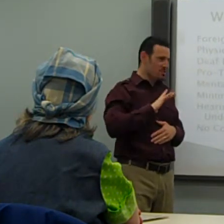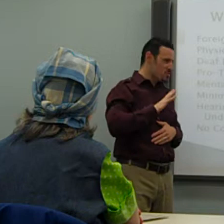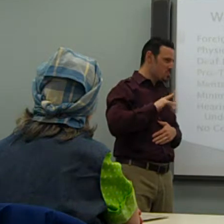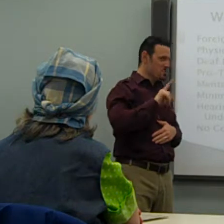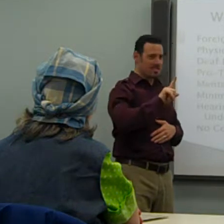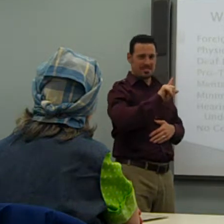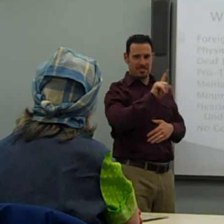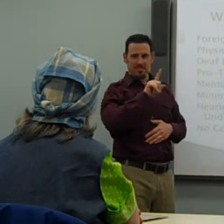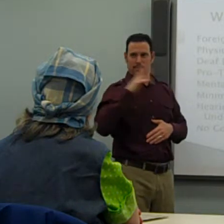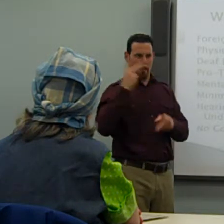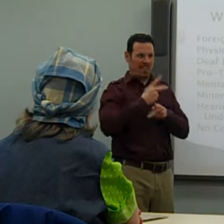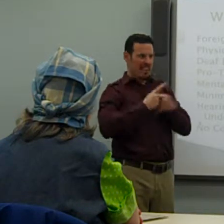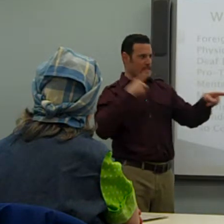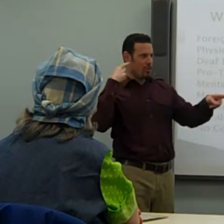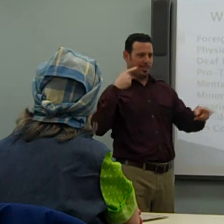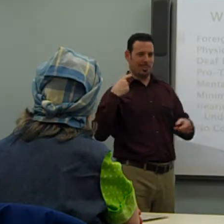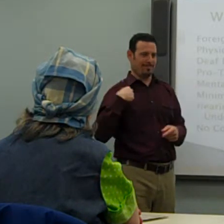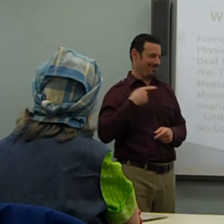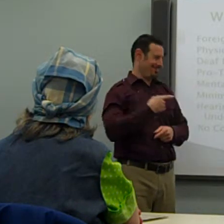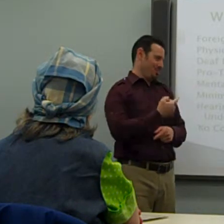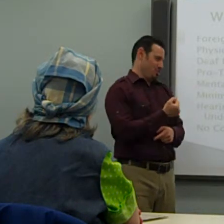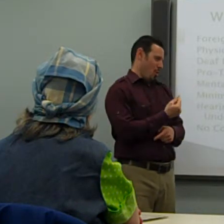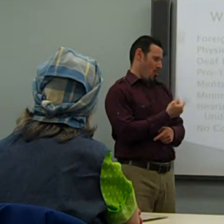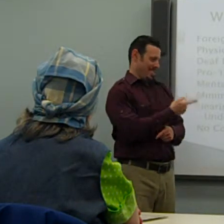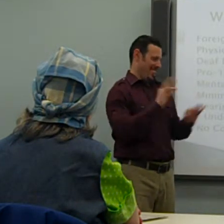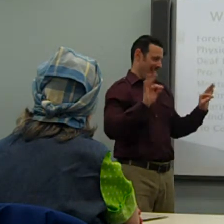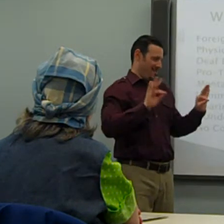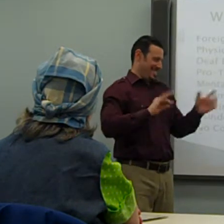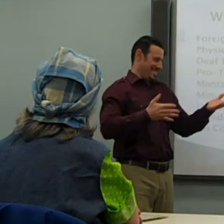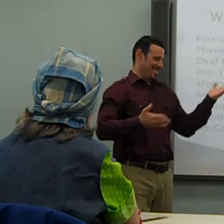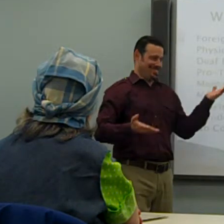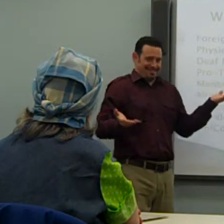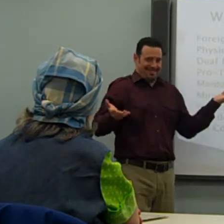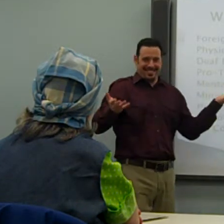I mean, it was interesting. I was kind of picking up on everything.